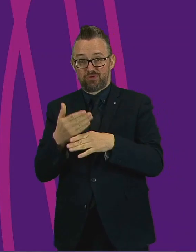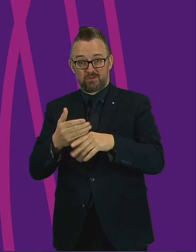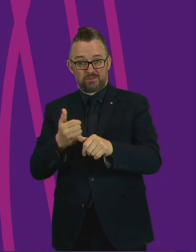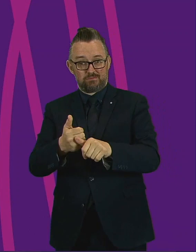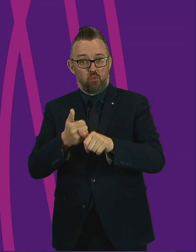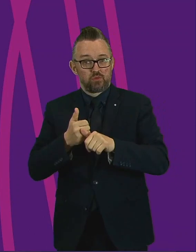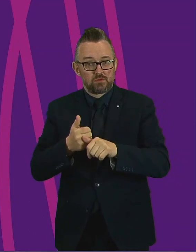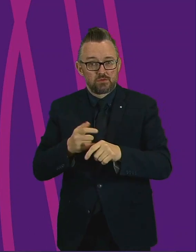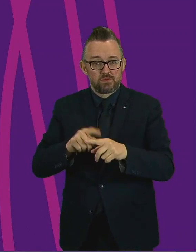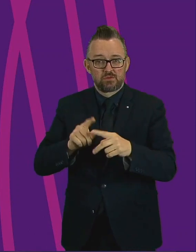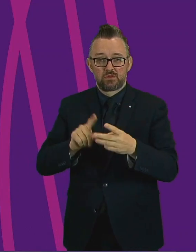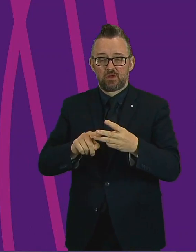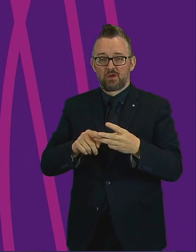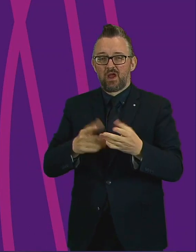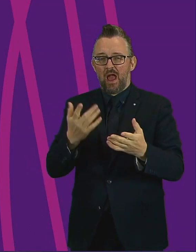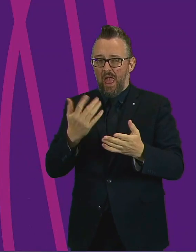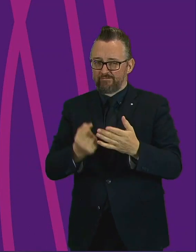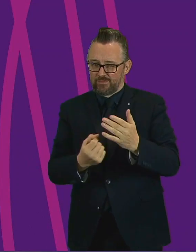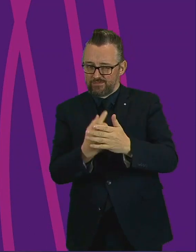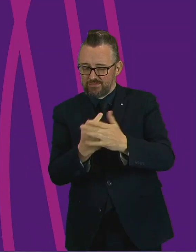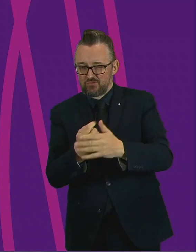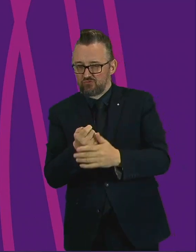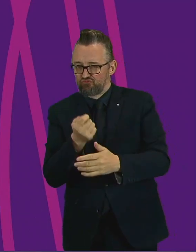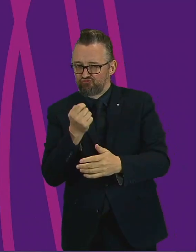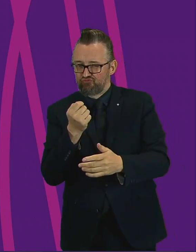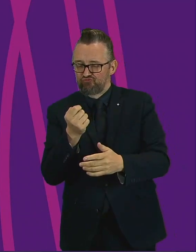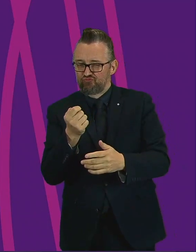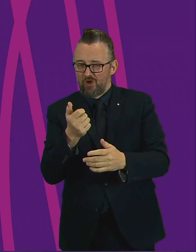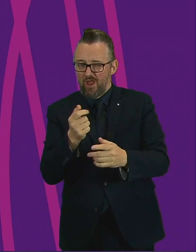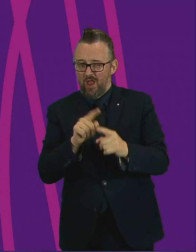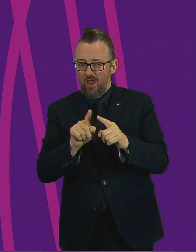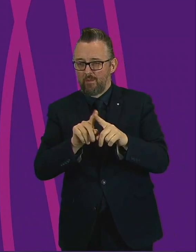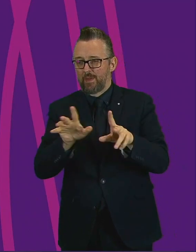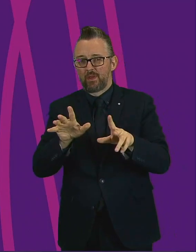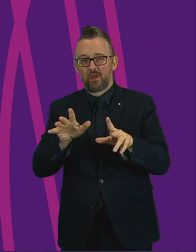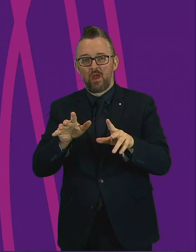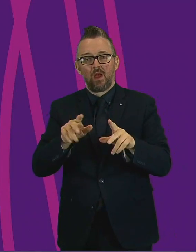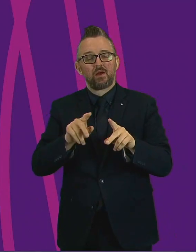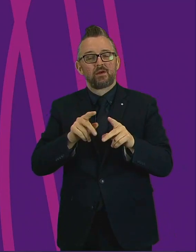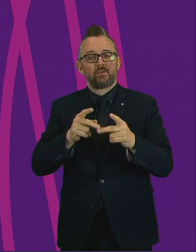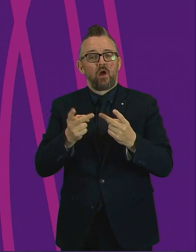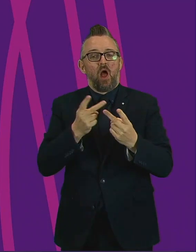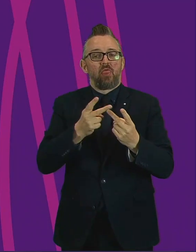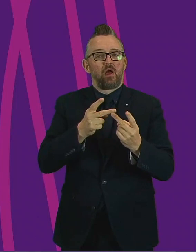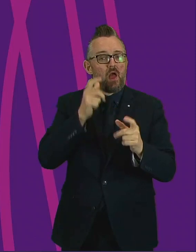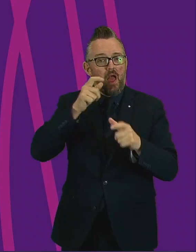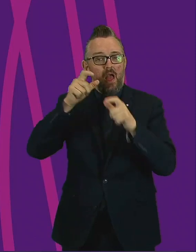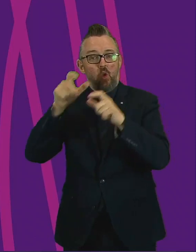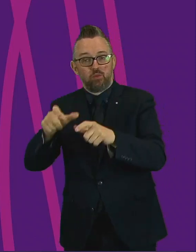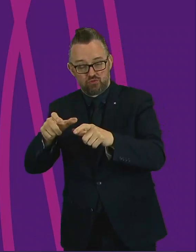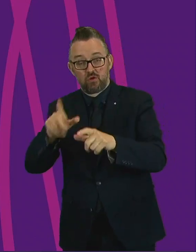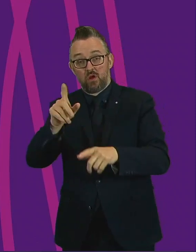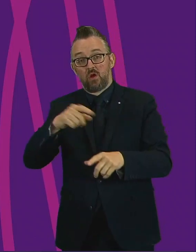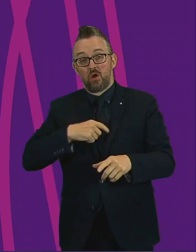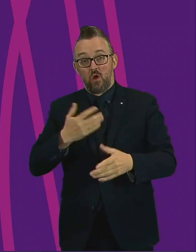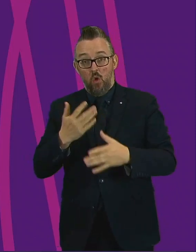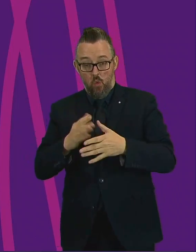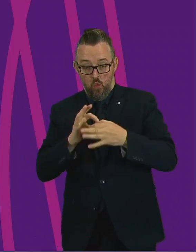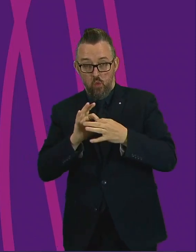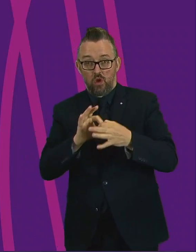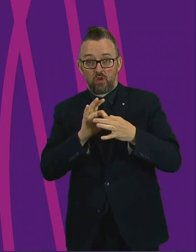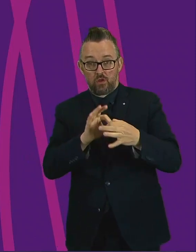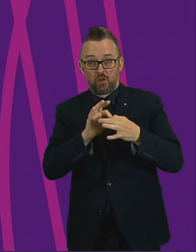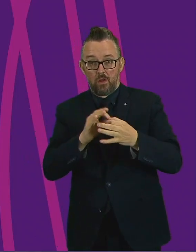in very rare cases, I'm sure, but in some cases perhaps support with alternative accommodation, and that's what we are working to make sure